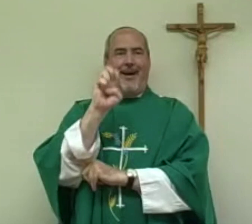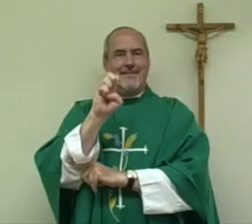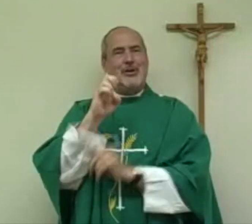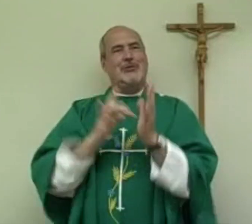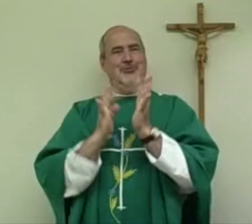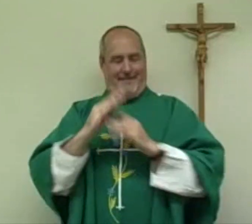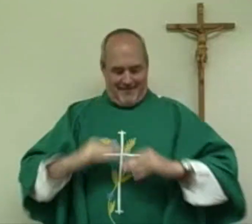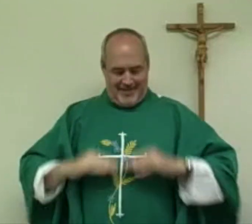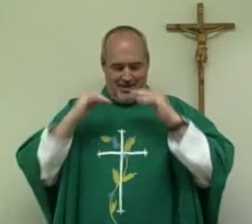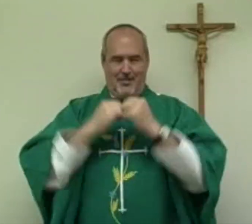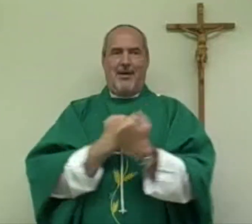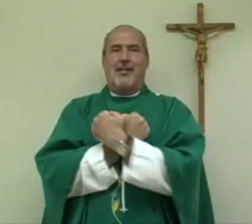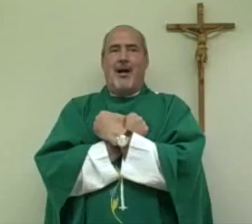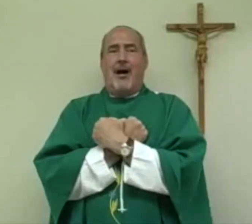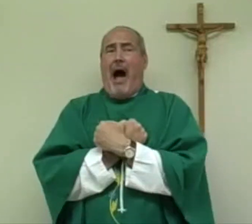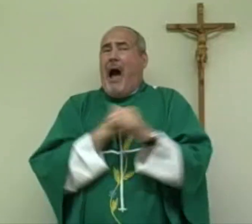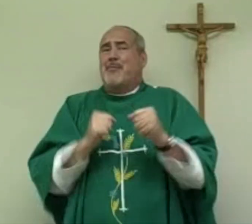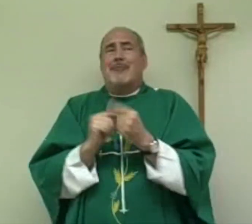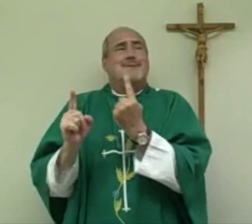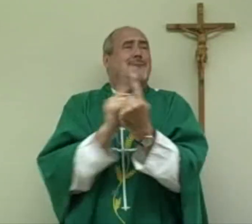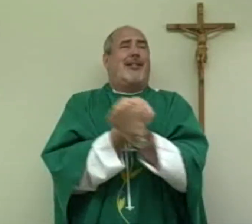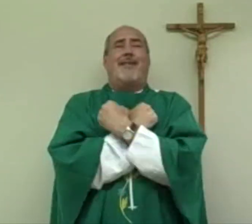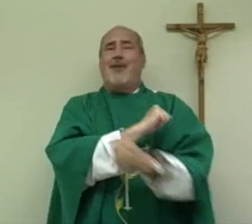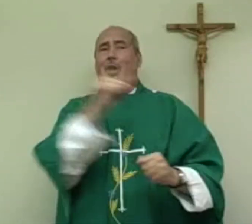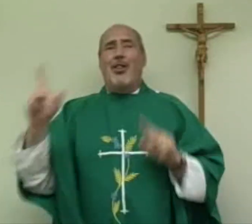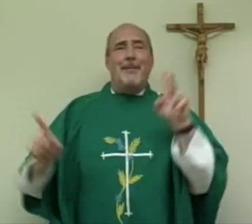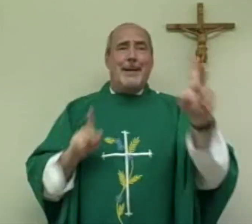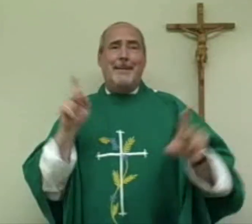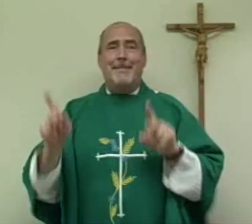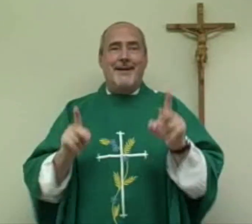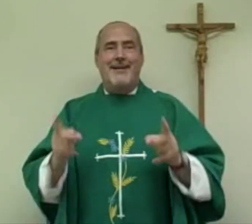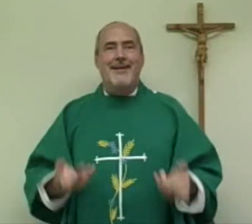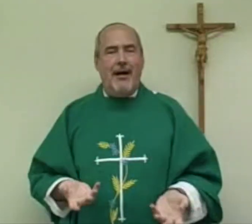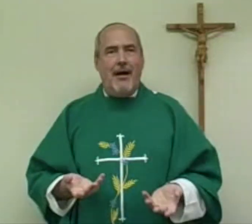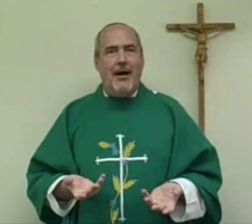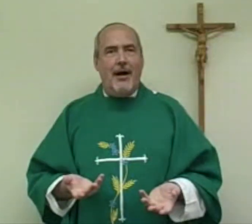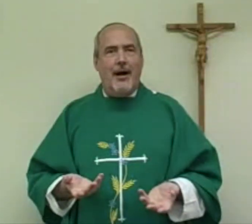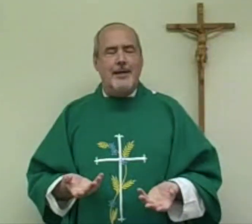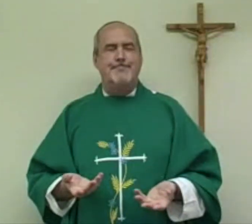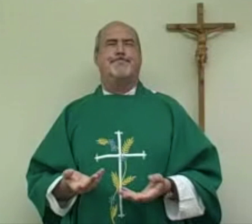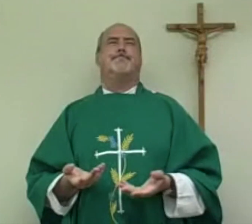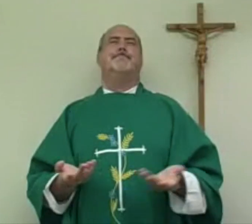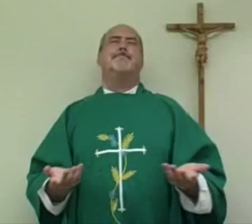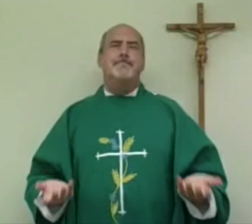God himself is love. And Jesus was filled with God's love for other people.